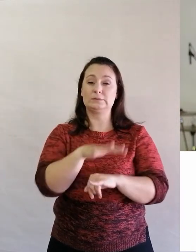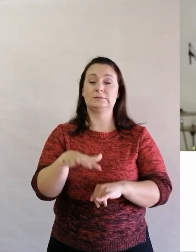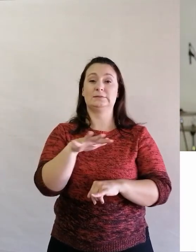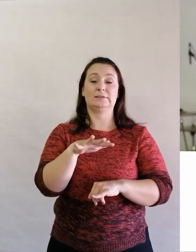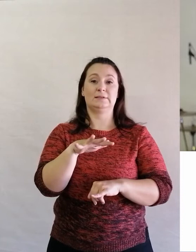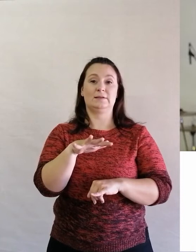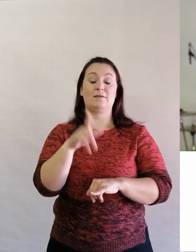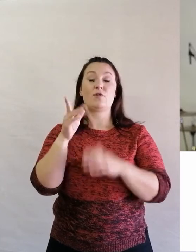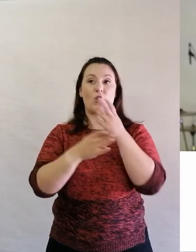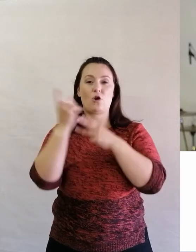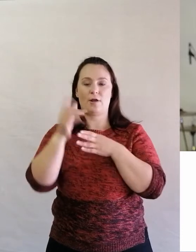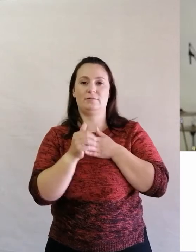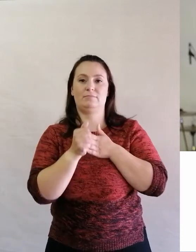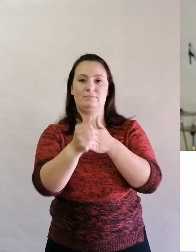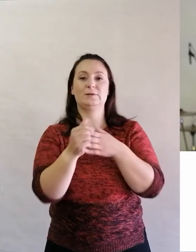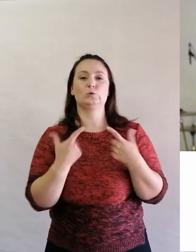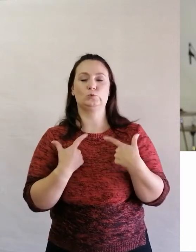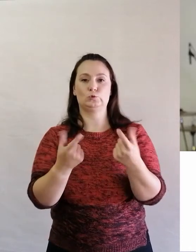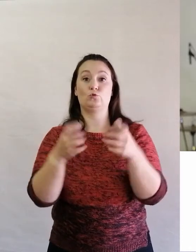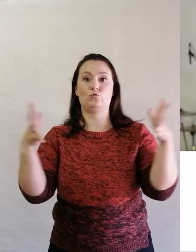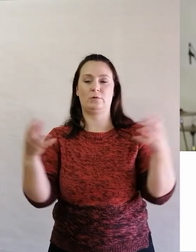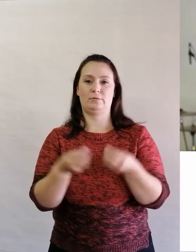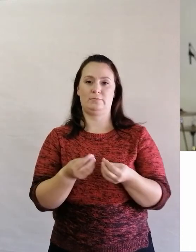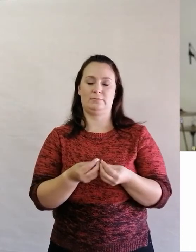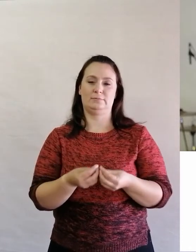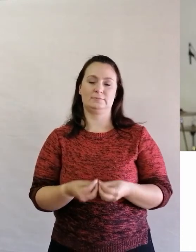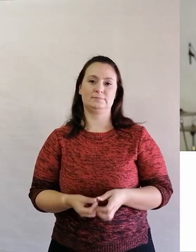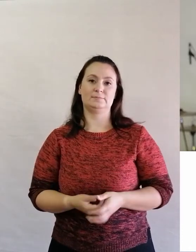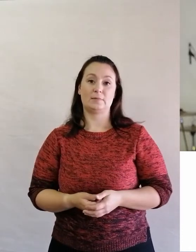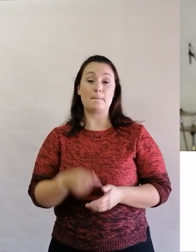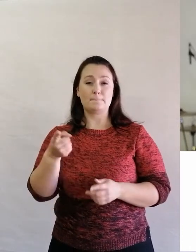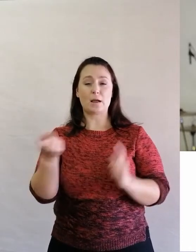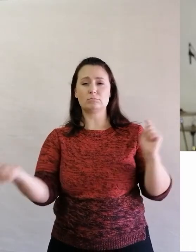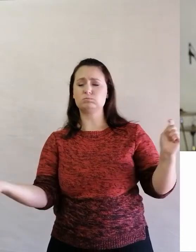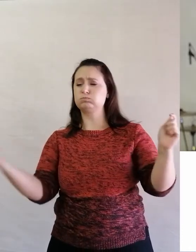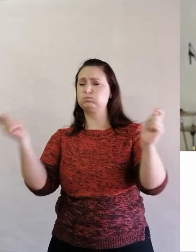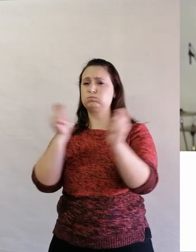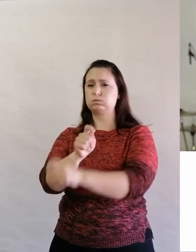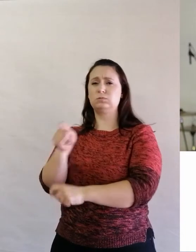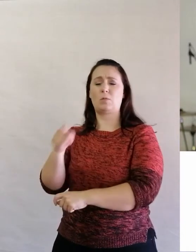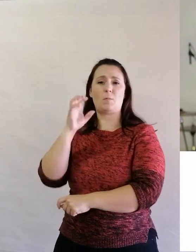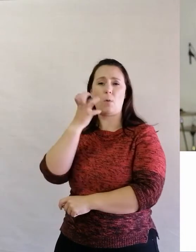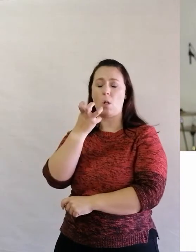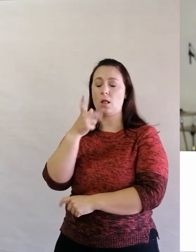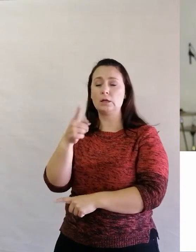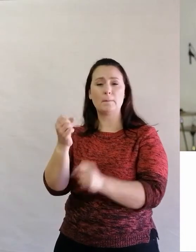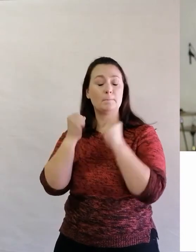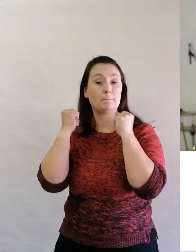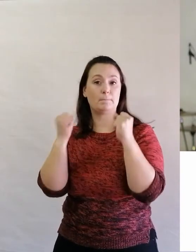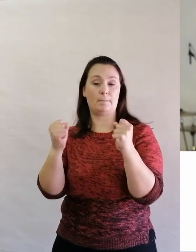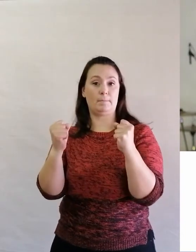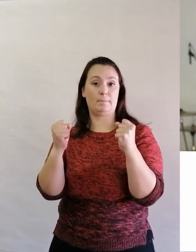us so we can do great exploits. But what an amazing conversion. For me, it's powerful. Powerful to